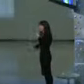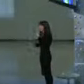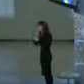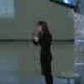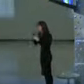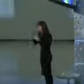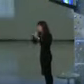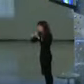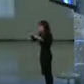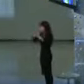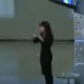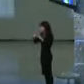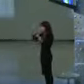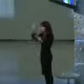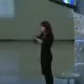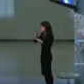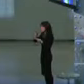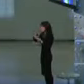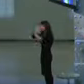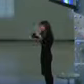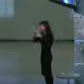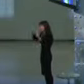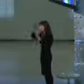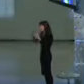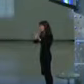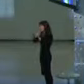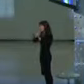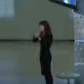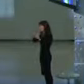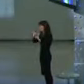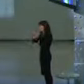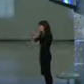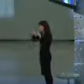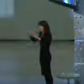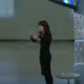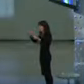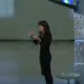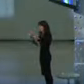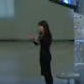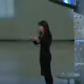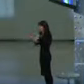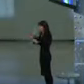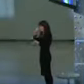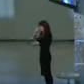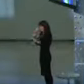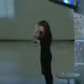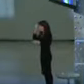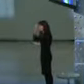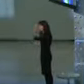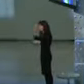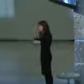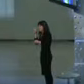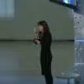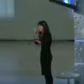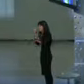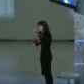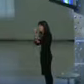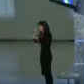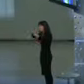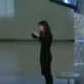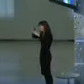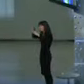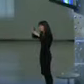television show. It's the natural progression that we're all aware of, and so that made sense to him. But there was a problem that